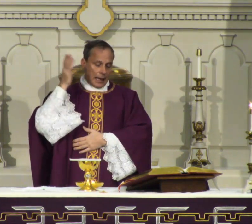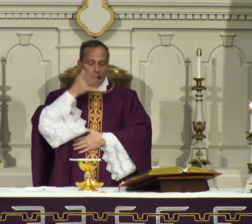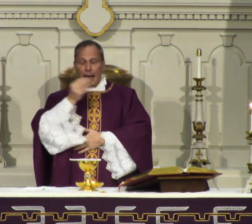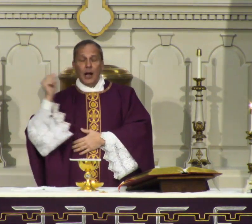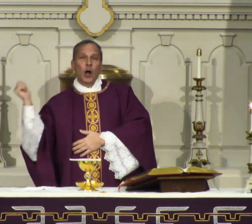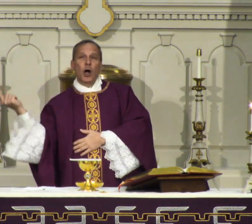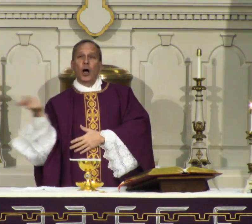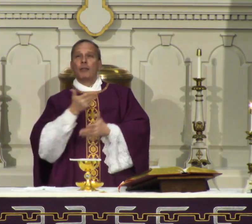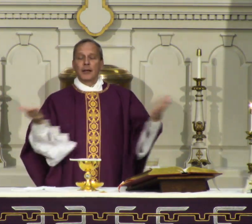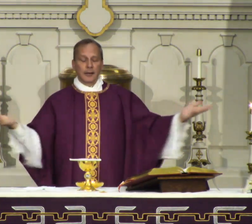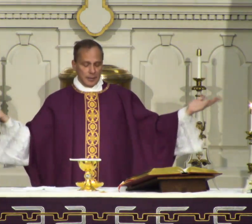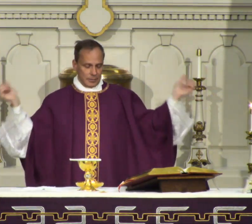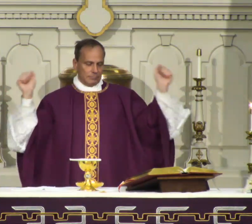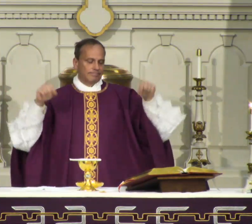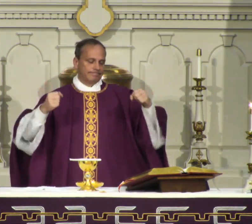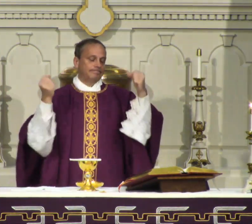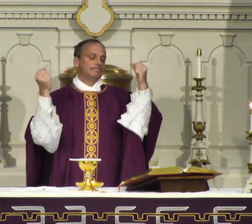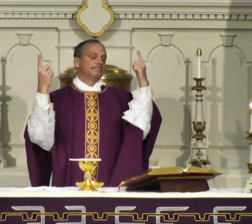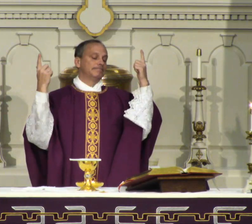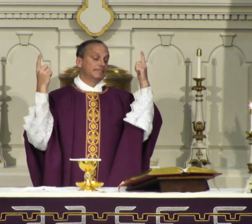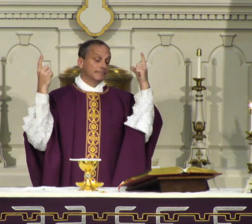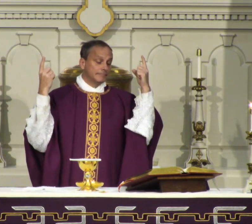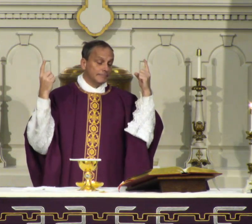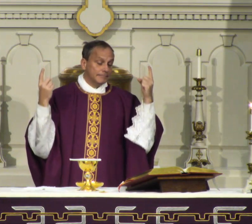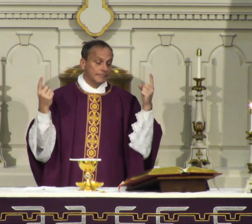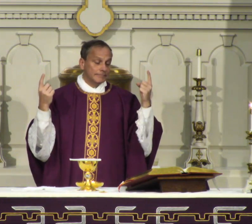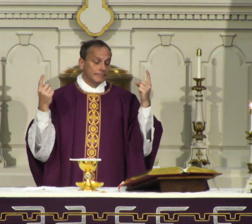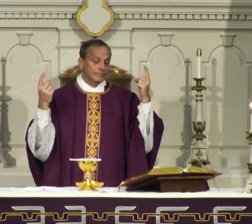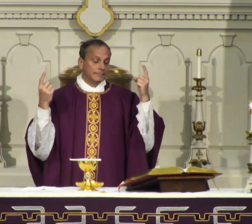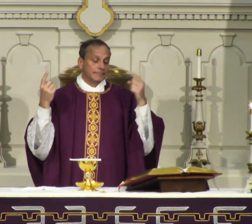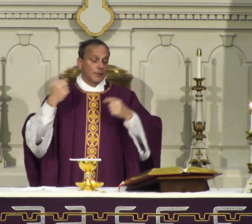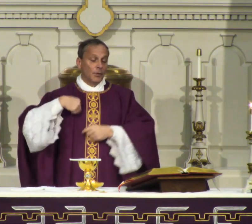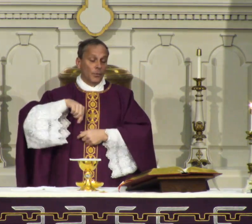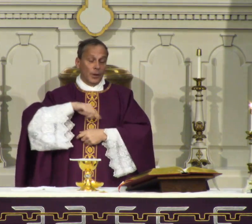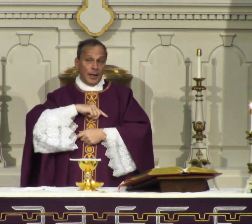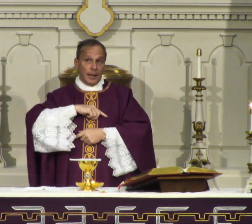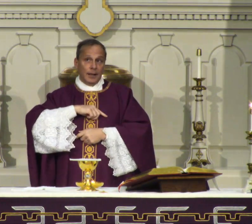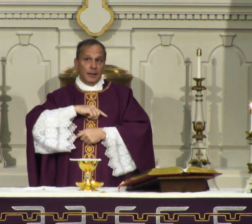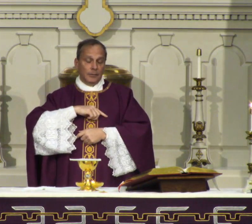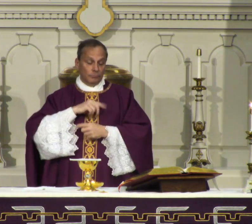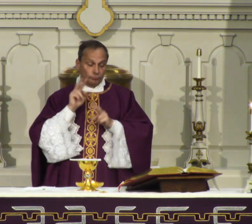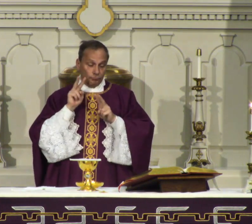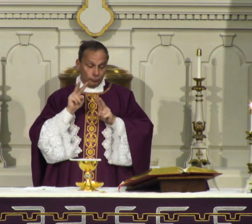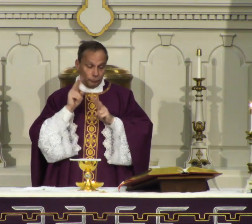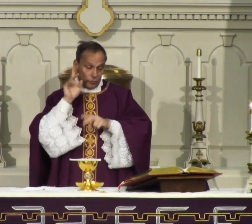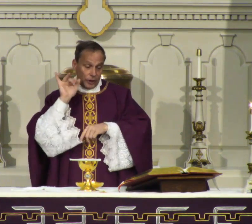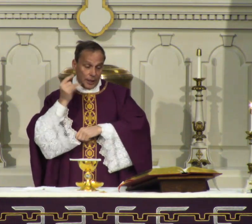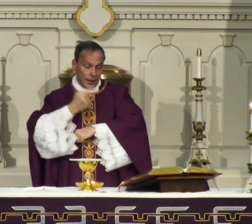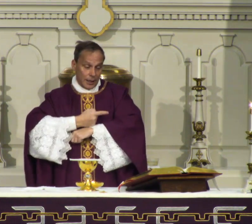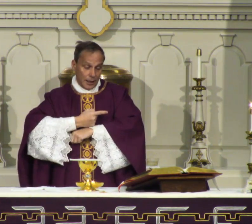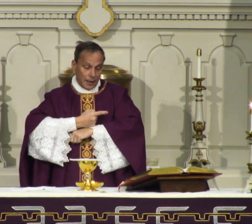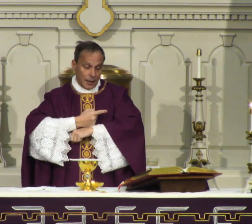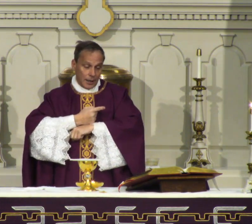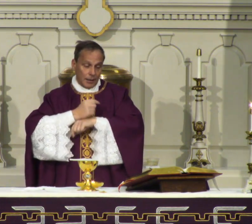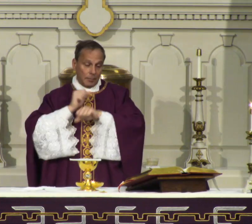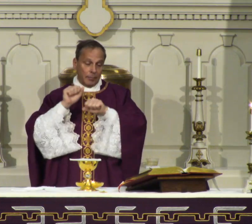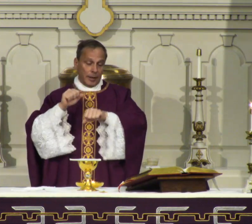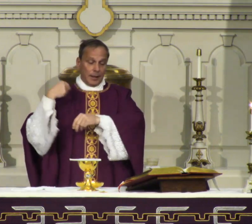and all is at last made manifest, we who watch for that